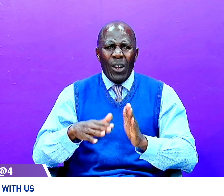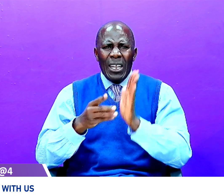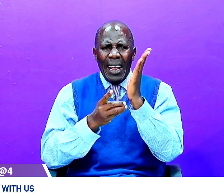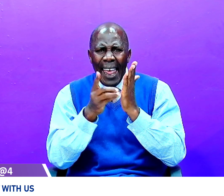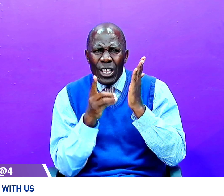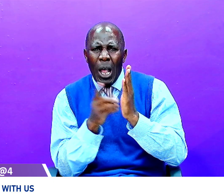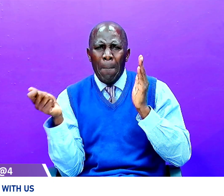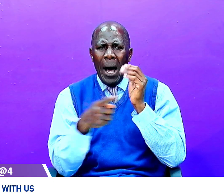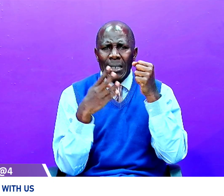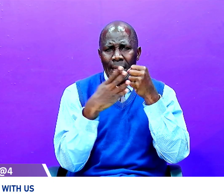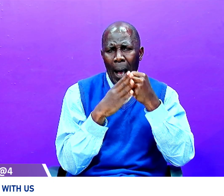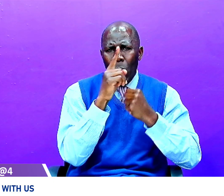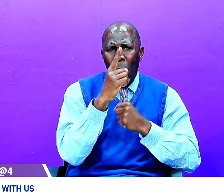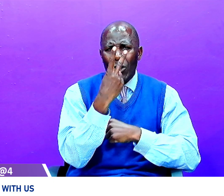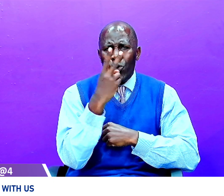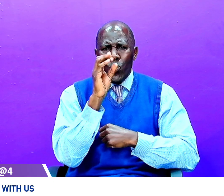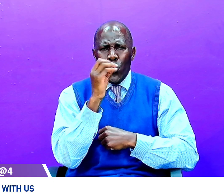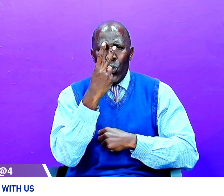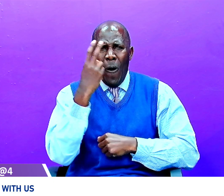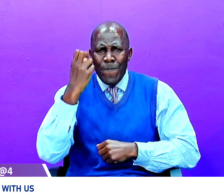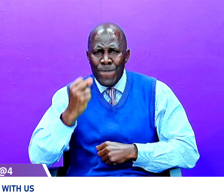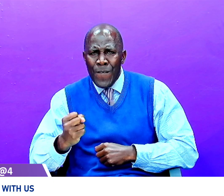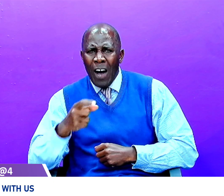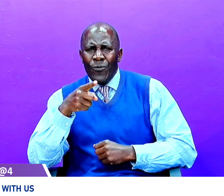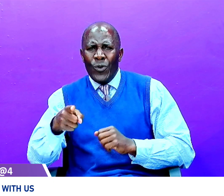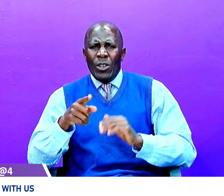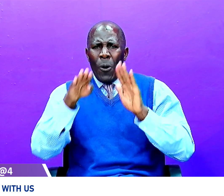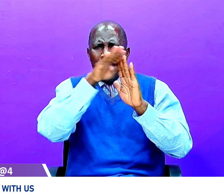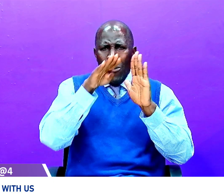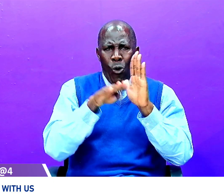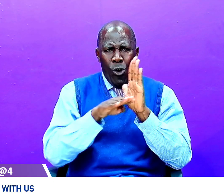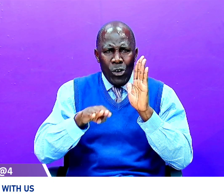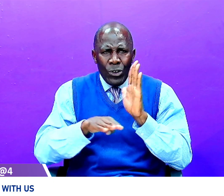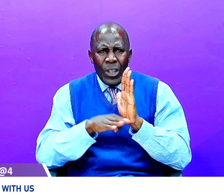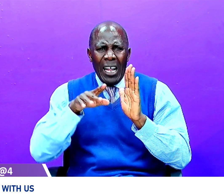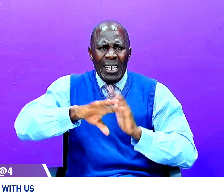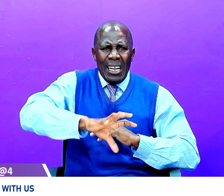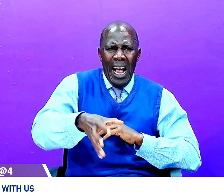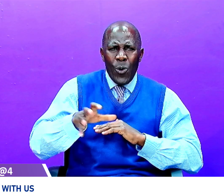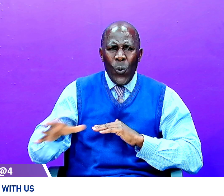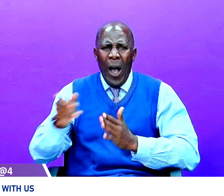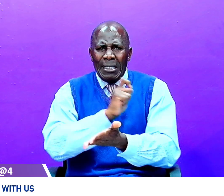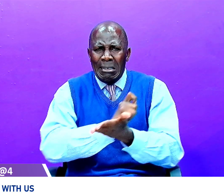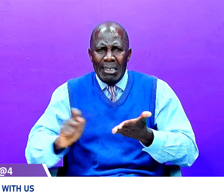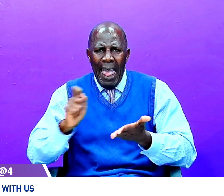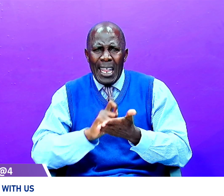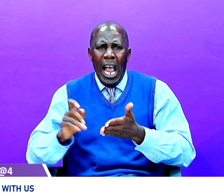According to the letter dated September 1st, 2025 and addressed to the county